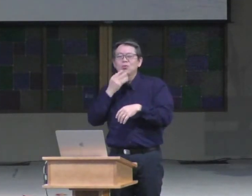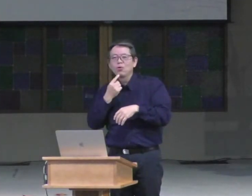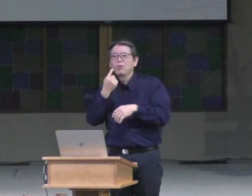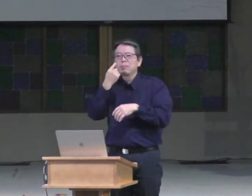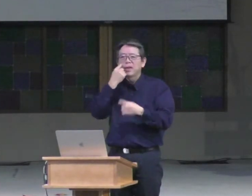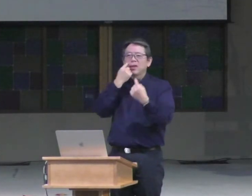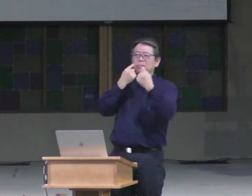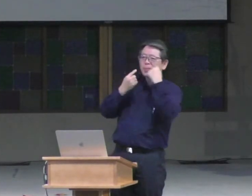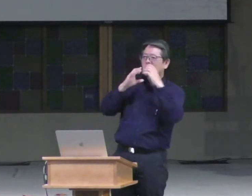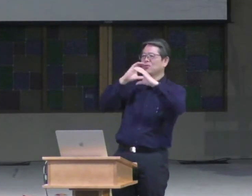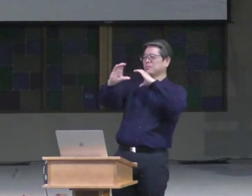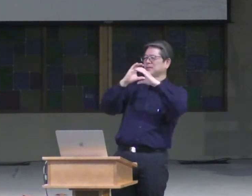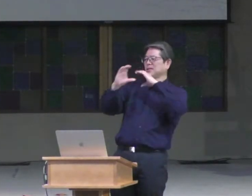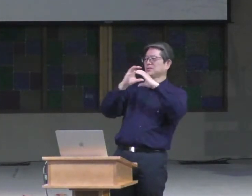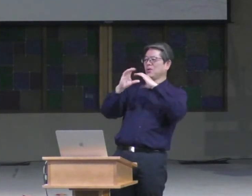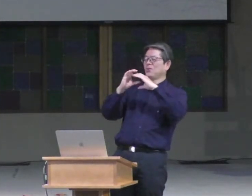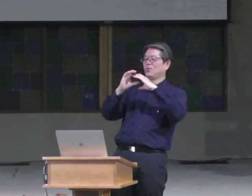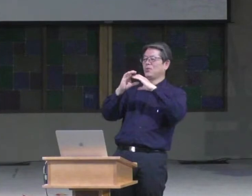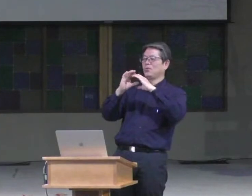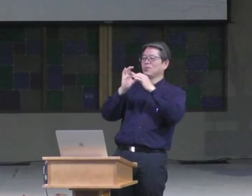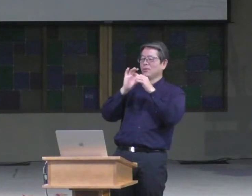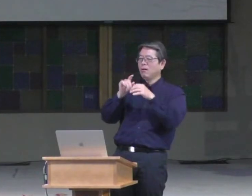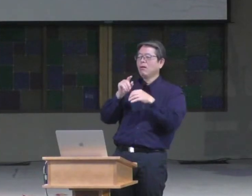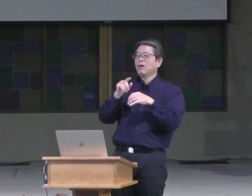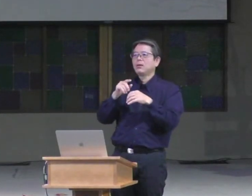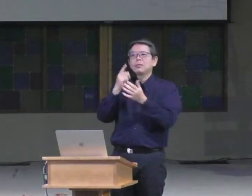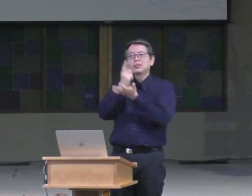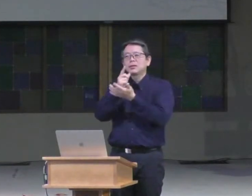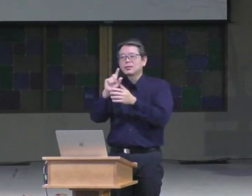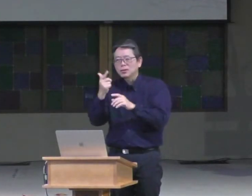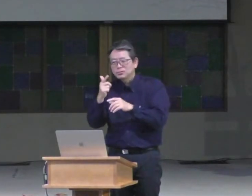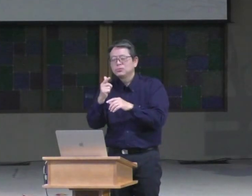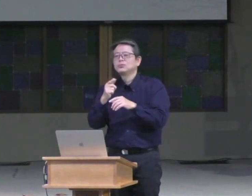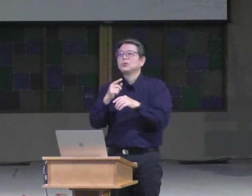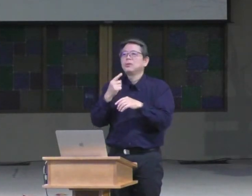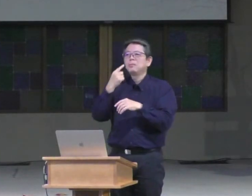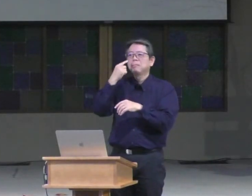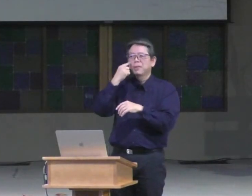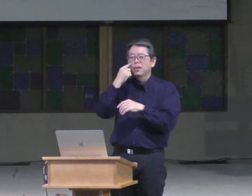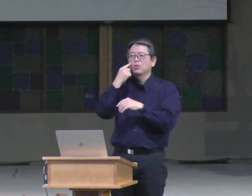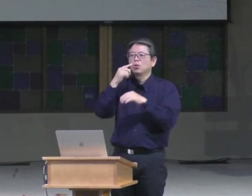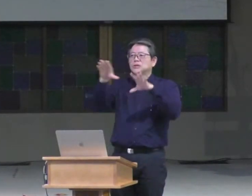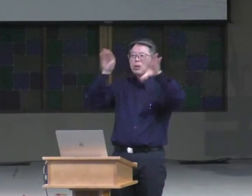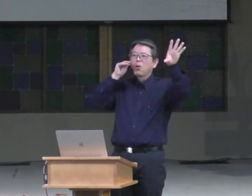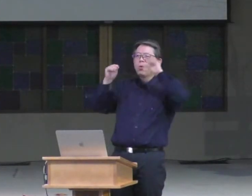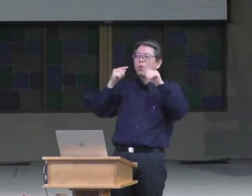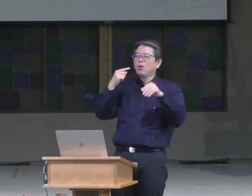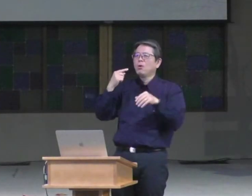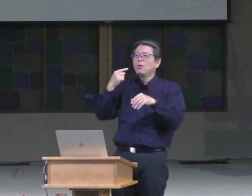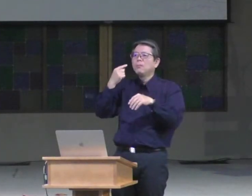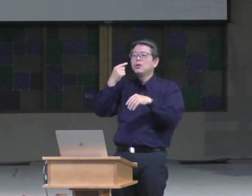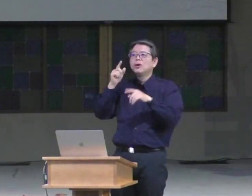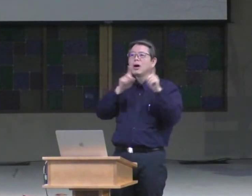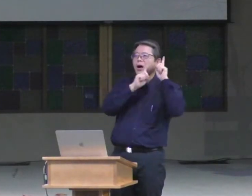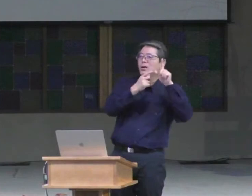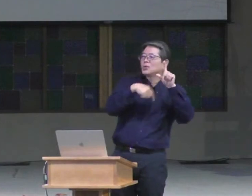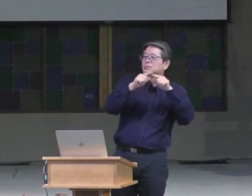between hearing culture. We rely on our eyes for communication. But it's not only that. We get information from